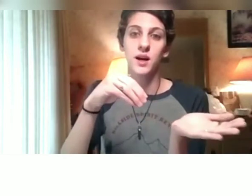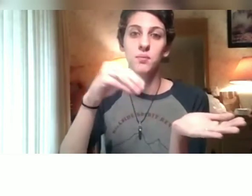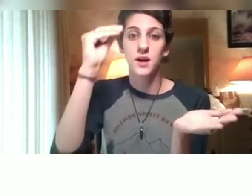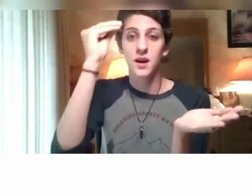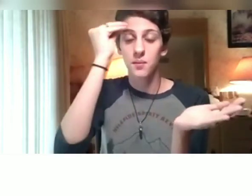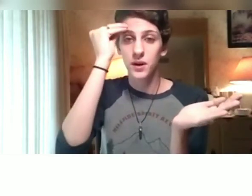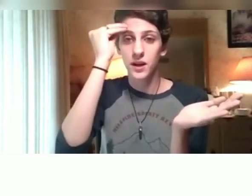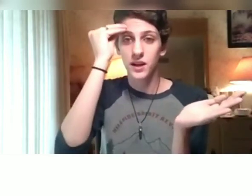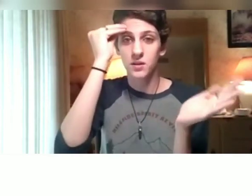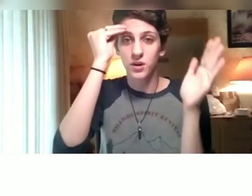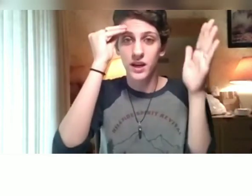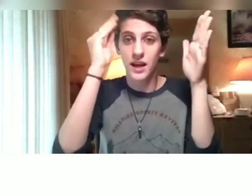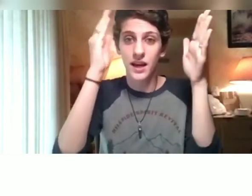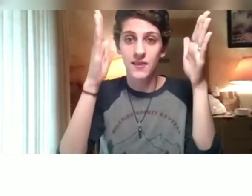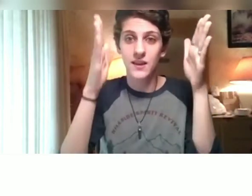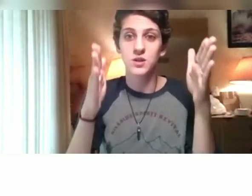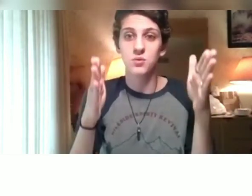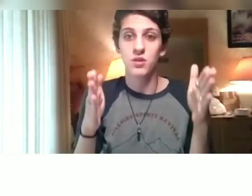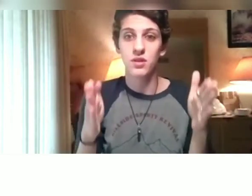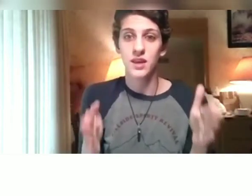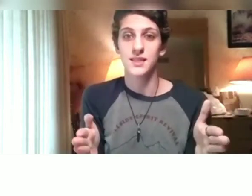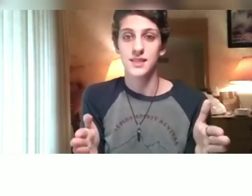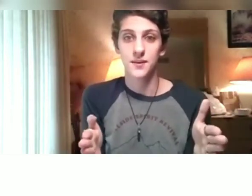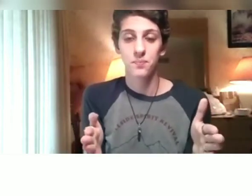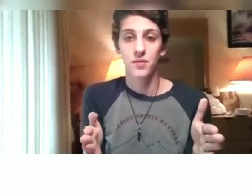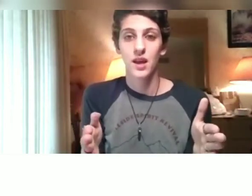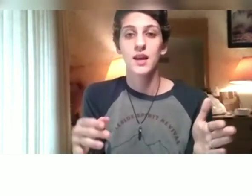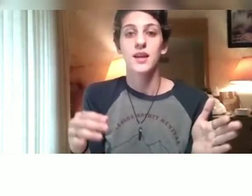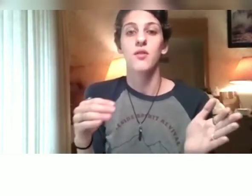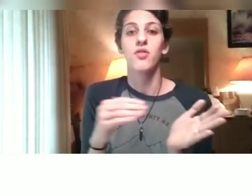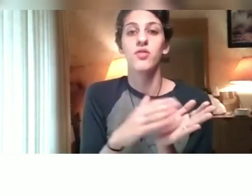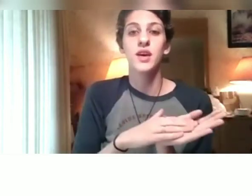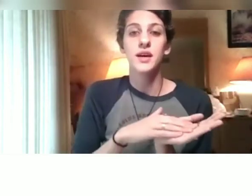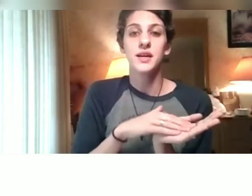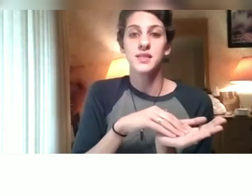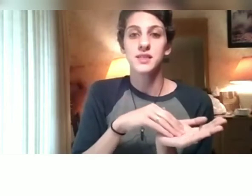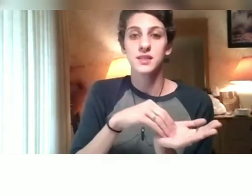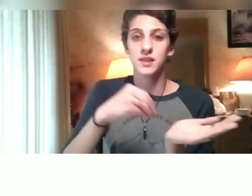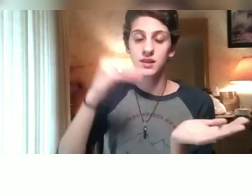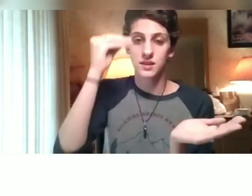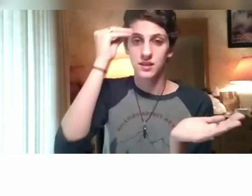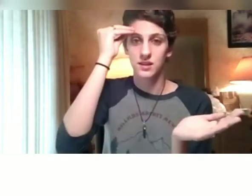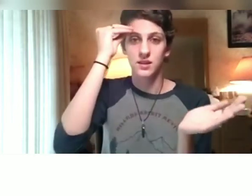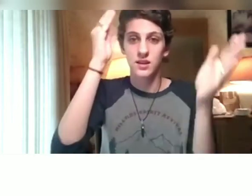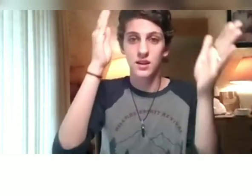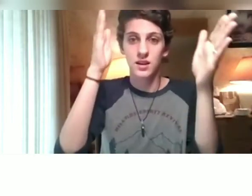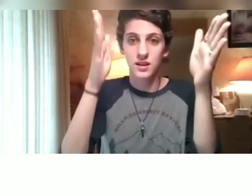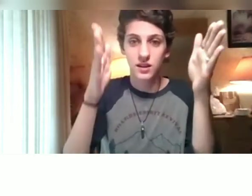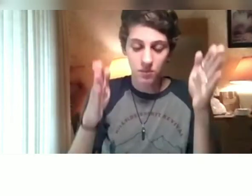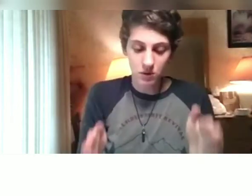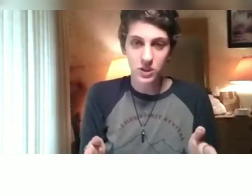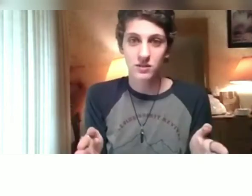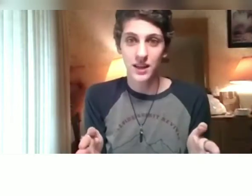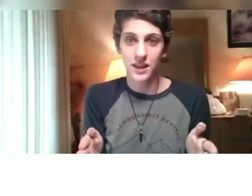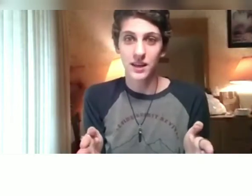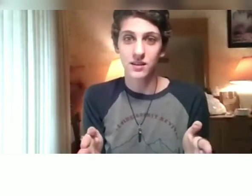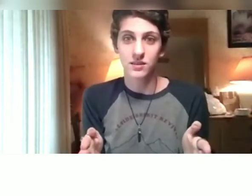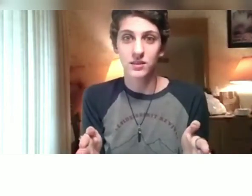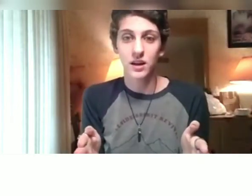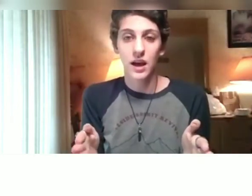up, put it in your brain, and then do this. Now this little motion right